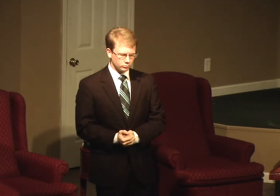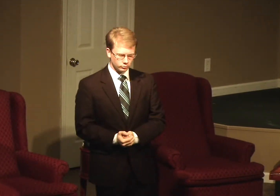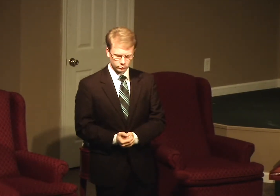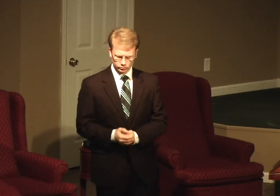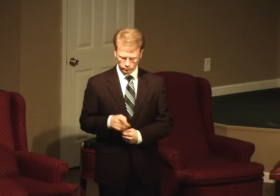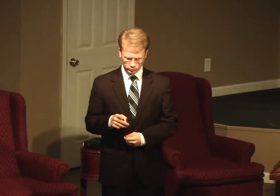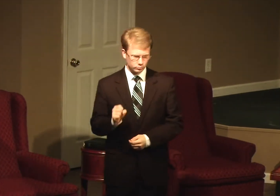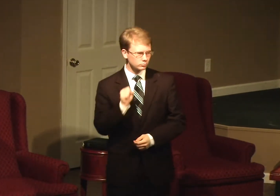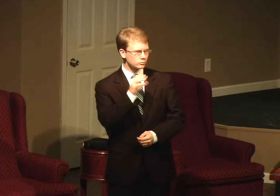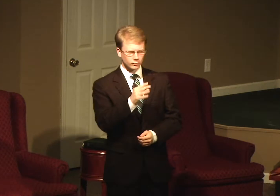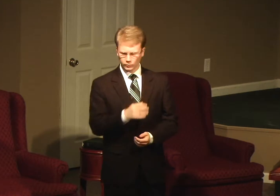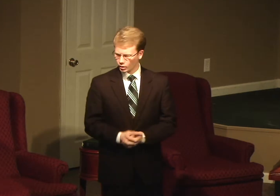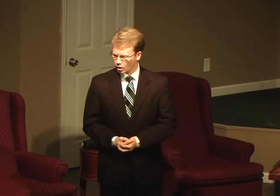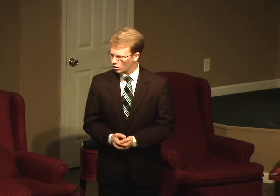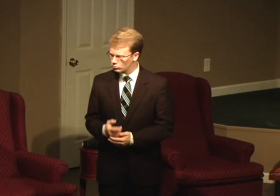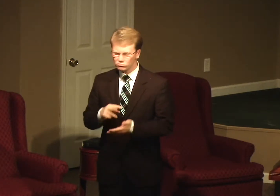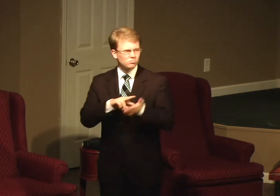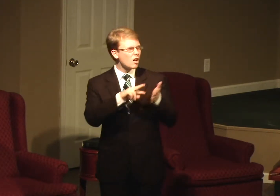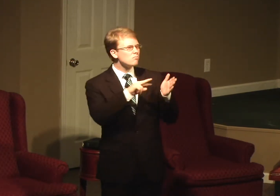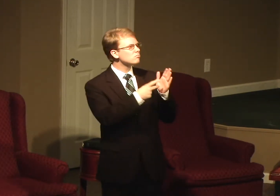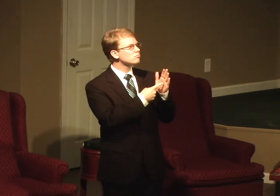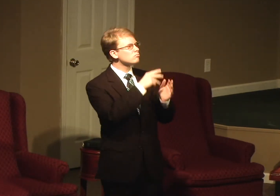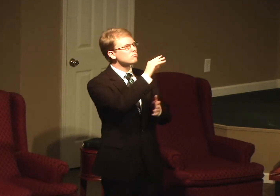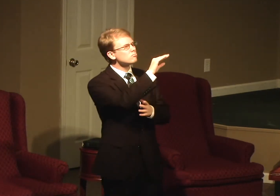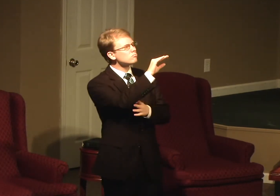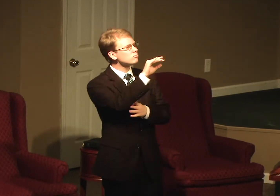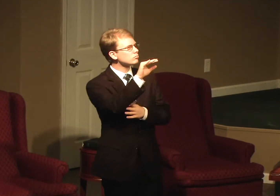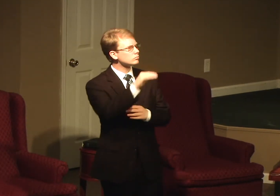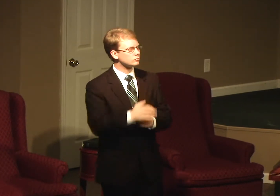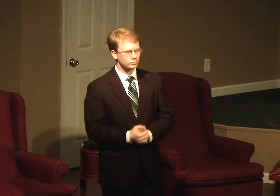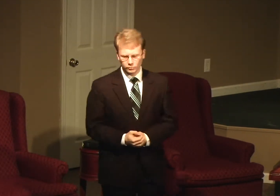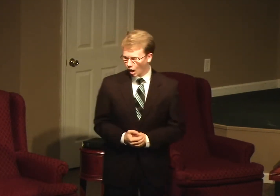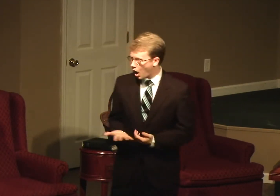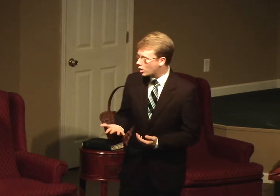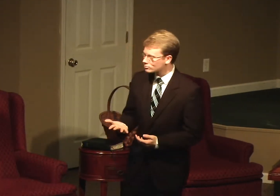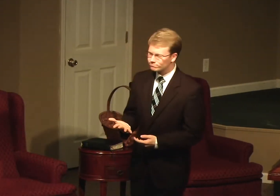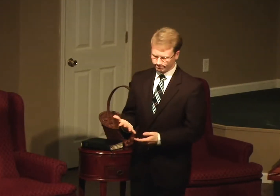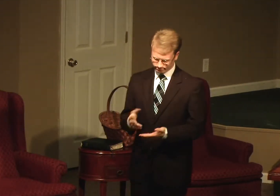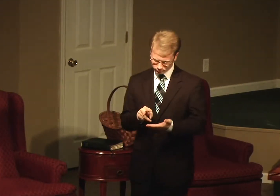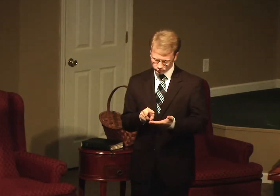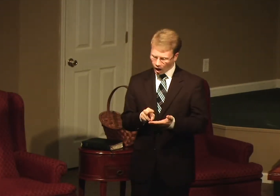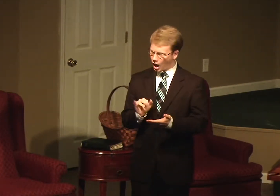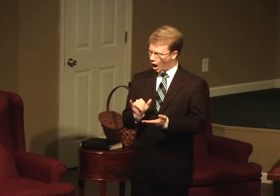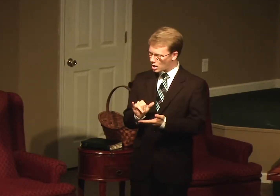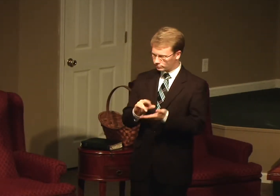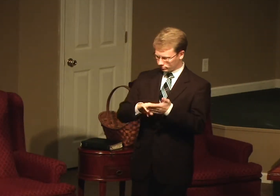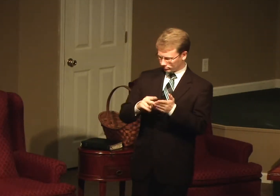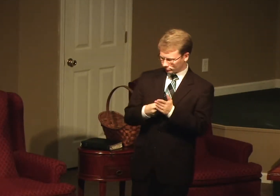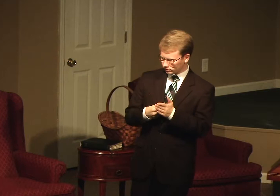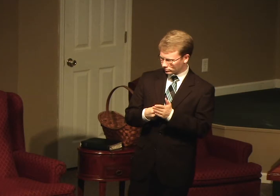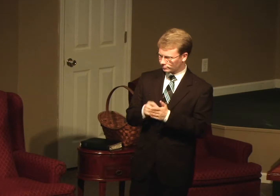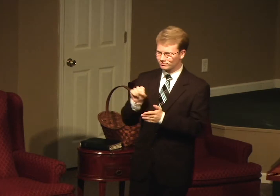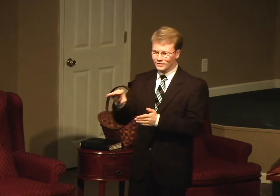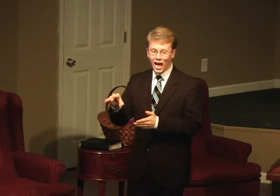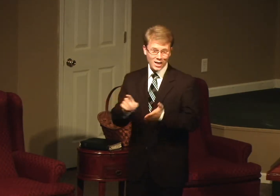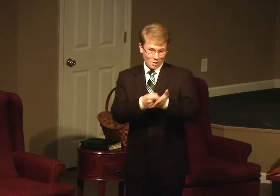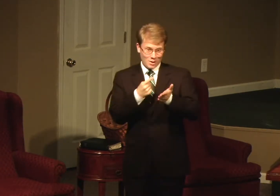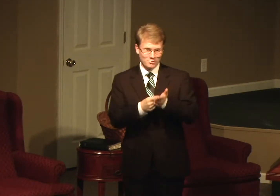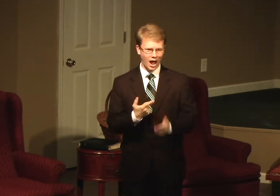Spanish, or Spanish is written there. And there's a word that I don't know what that means, and so they would spell it out. And then I would look that up, give them